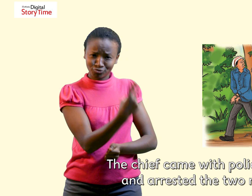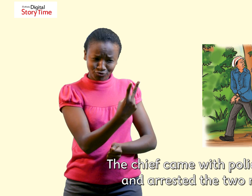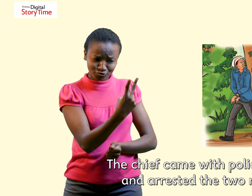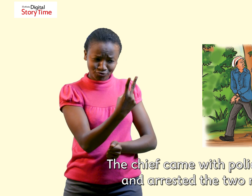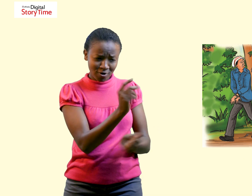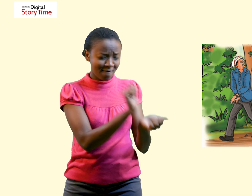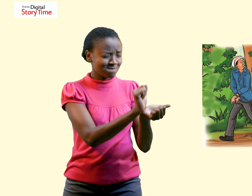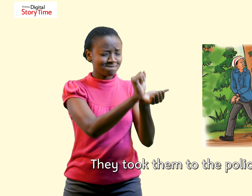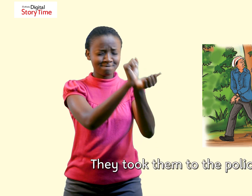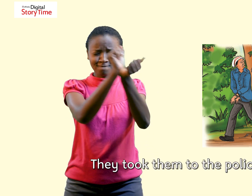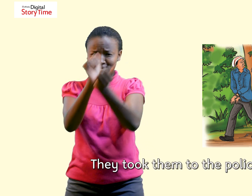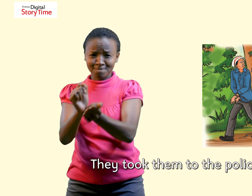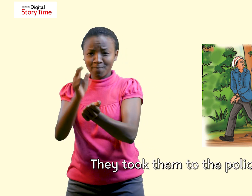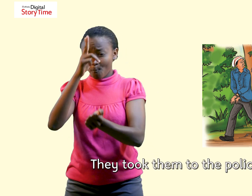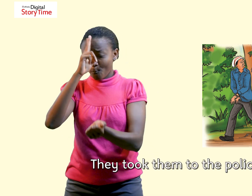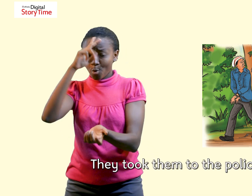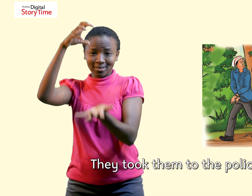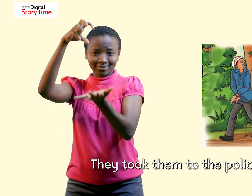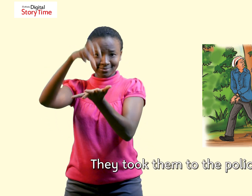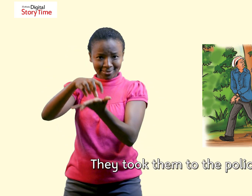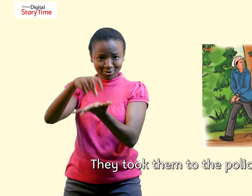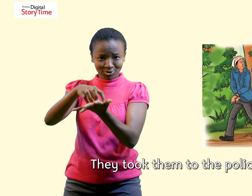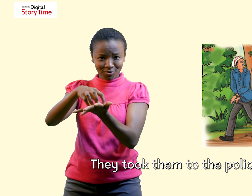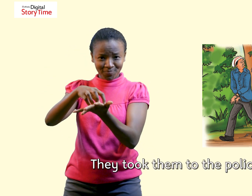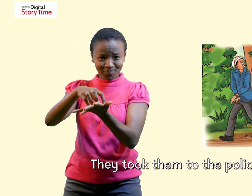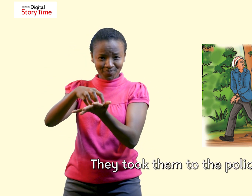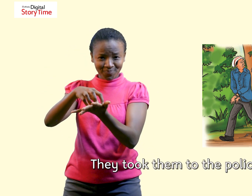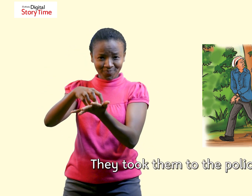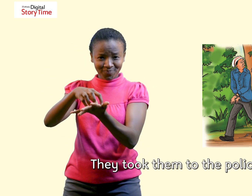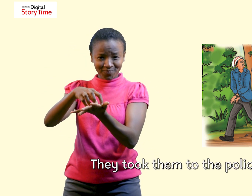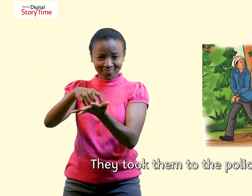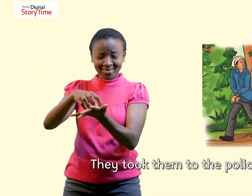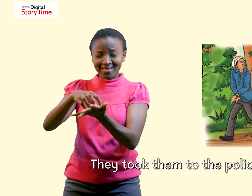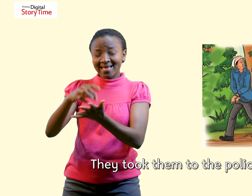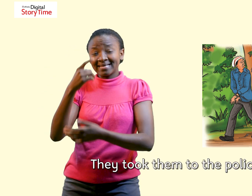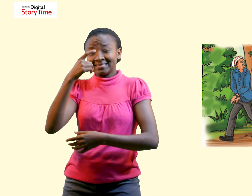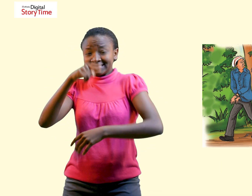men. They took them to the police station.